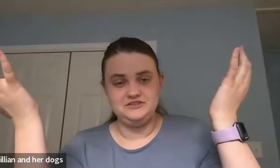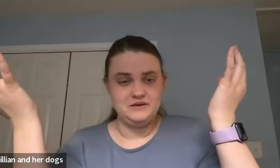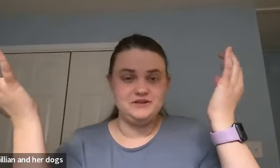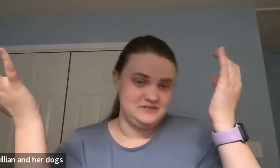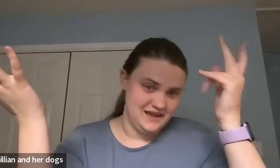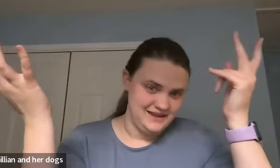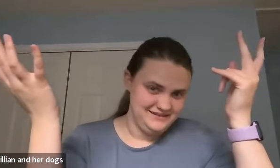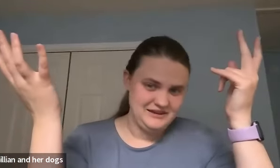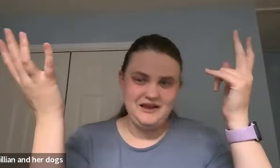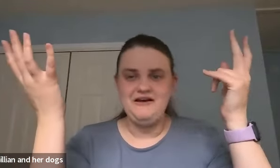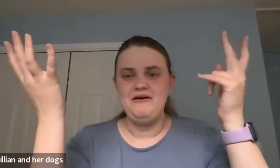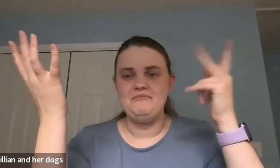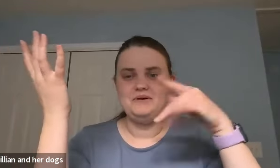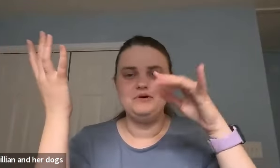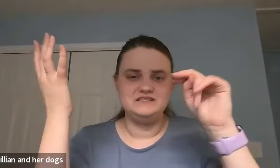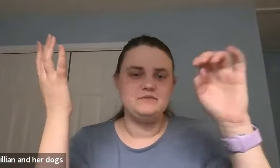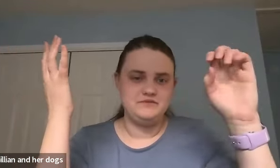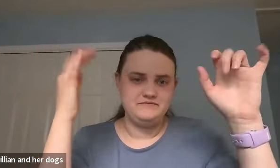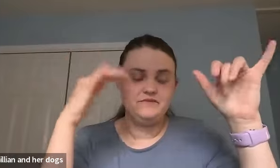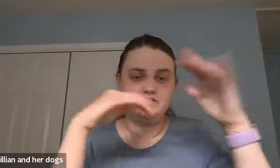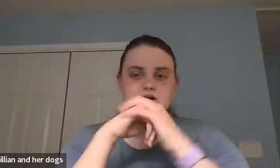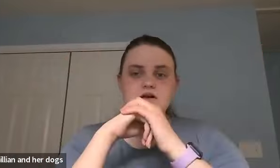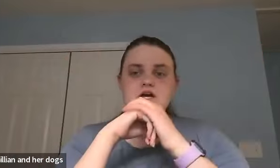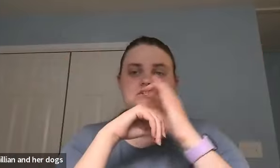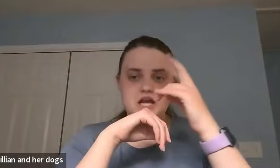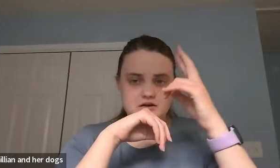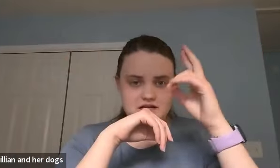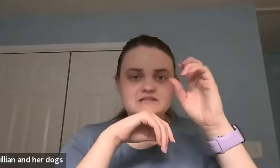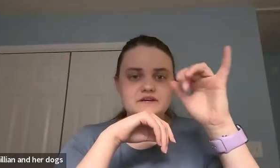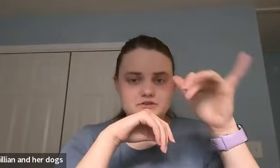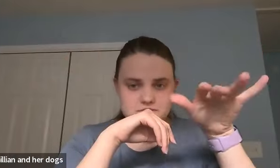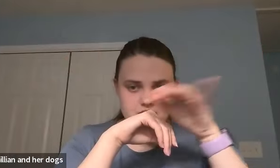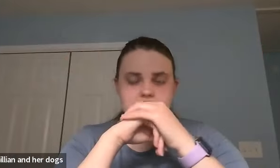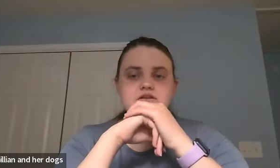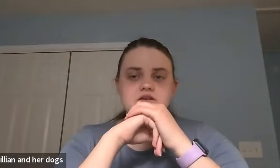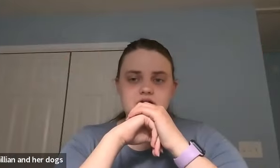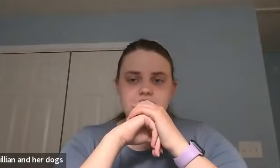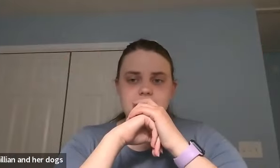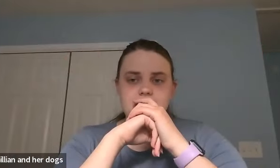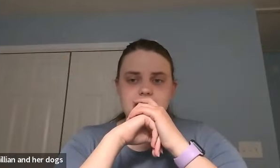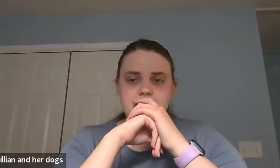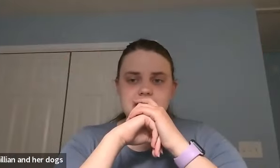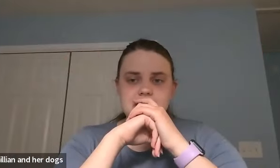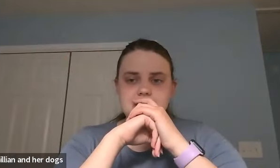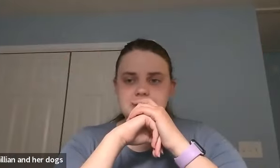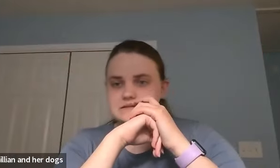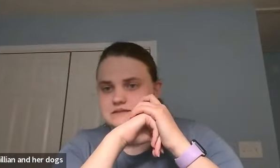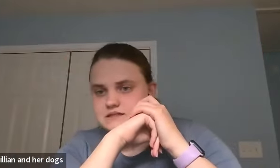understand what you said. But most of the time it'd be fingerspell. Cherry is fingerspelled. Let's see any